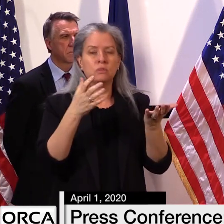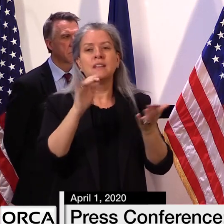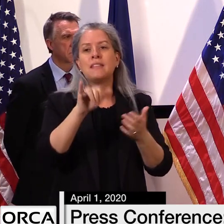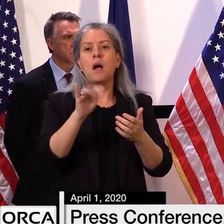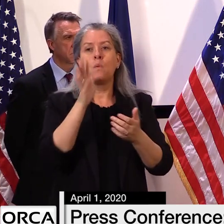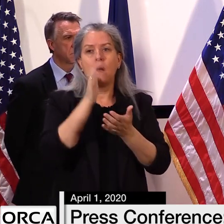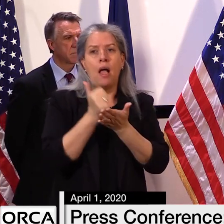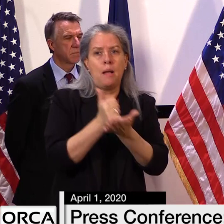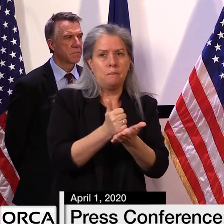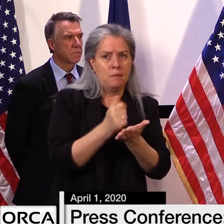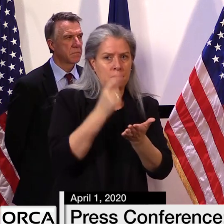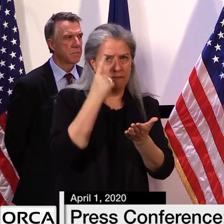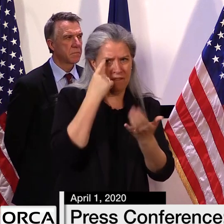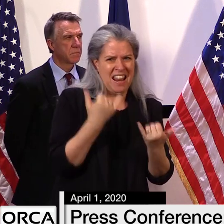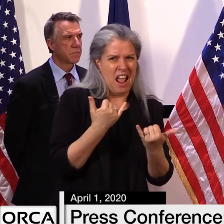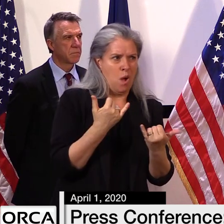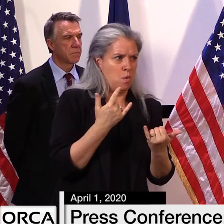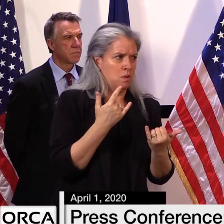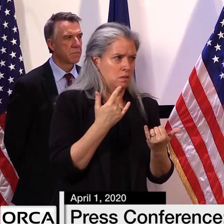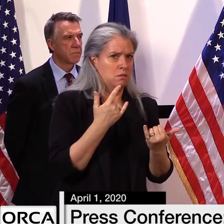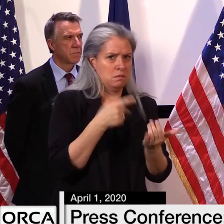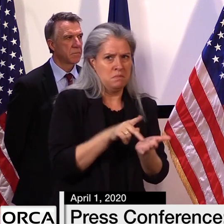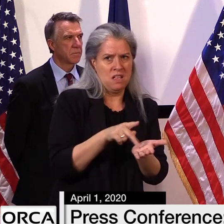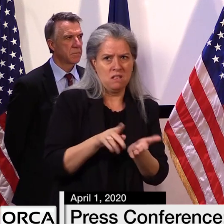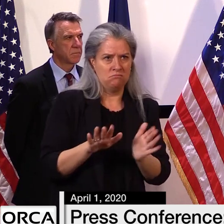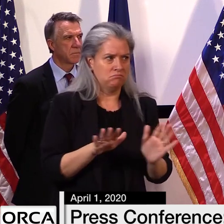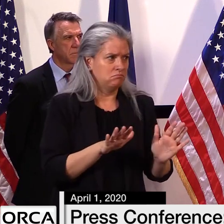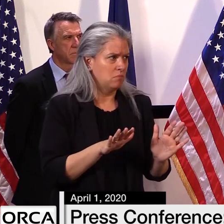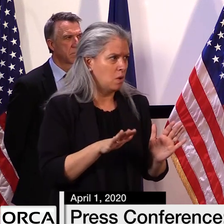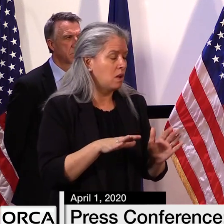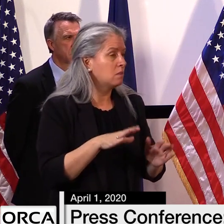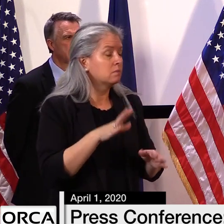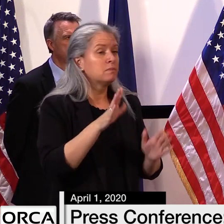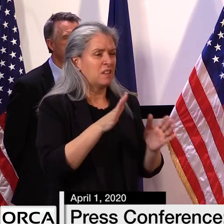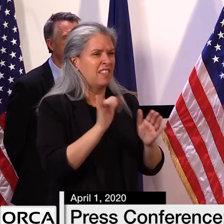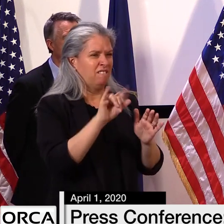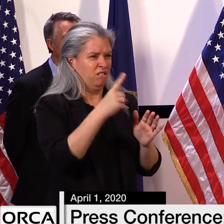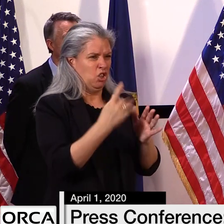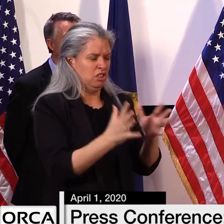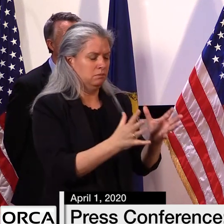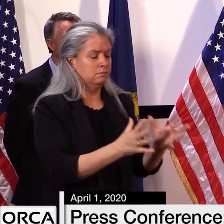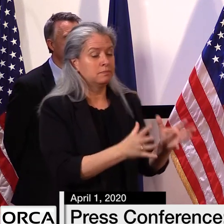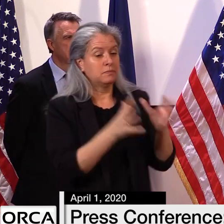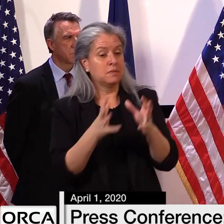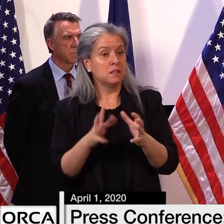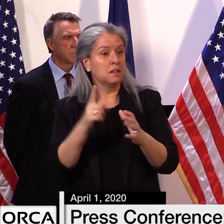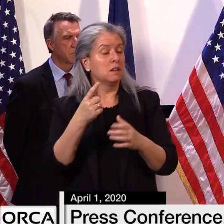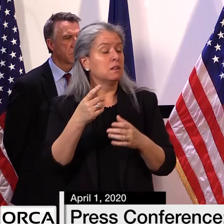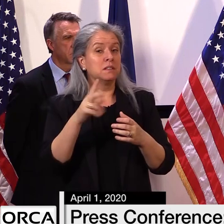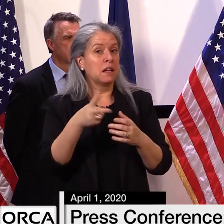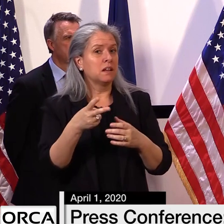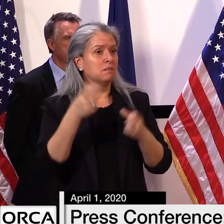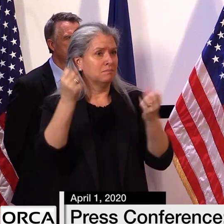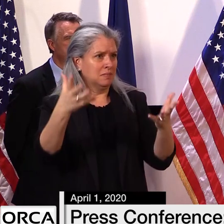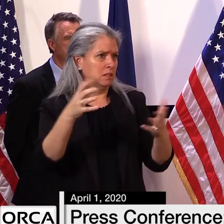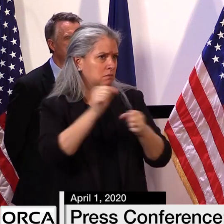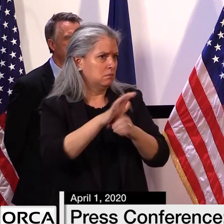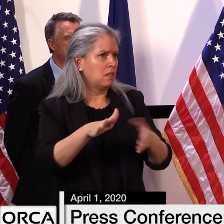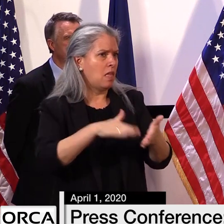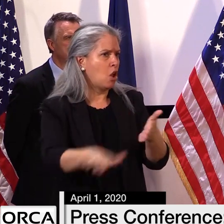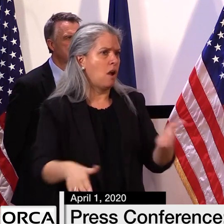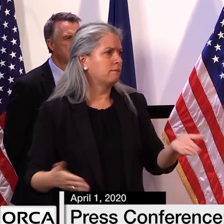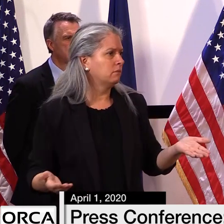run. Number two, thousands of employees have been laid off, and they're going to have to depend